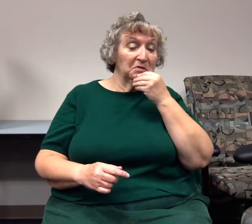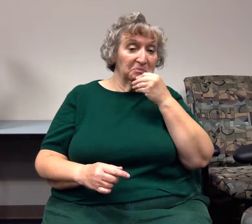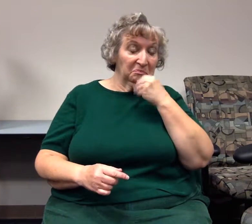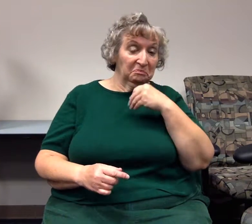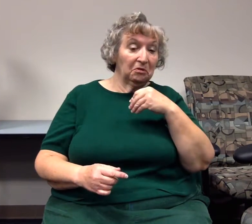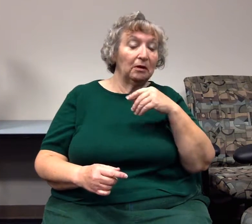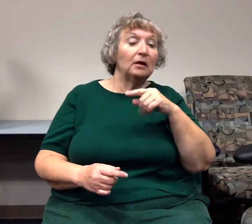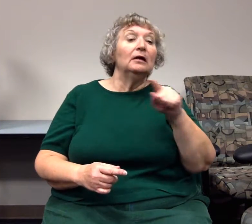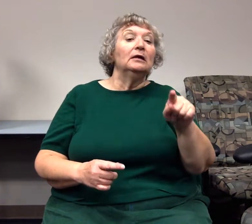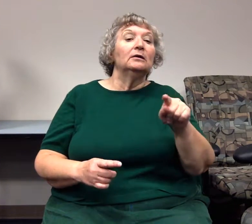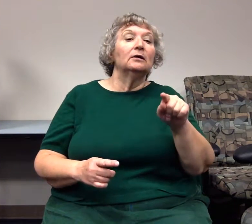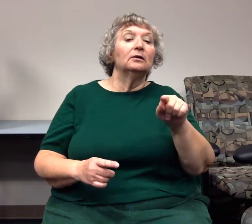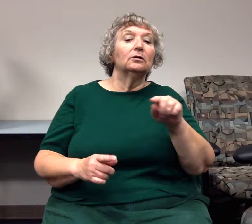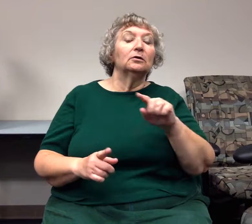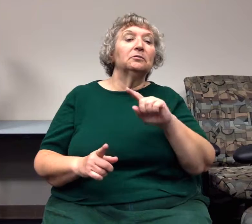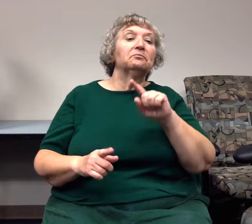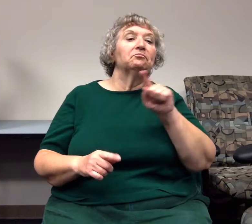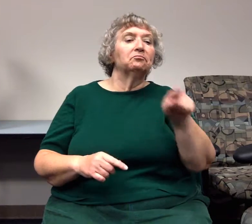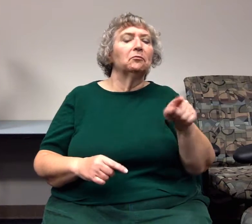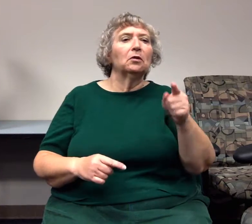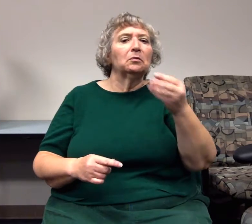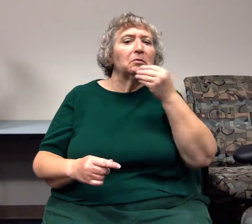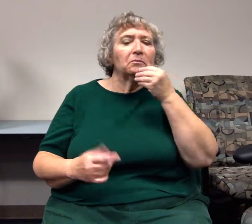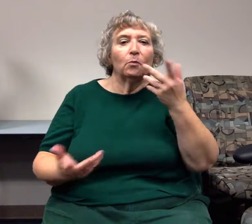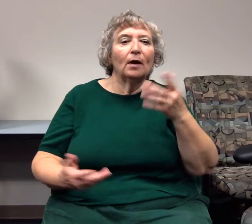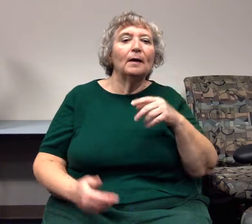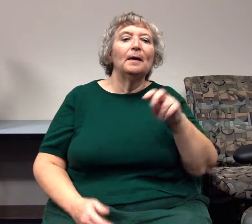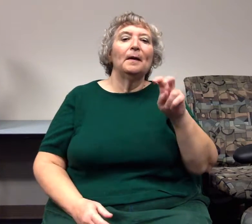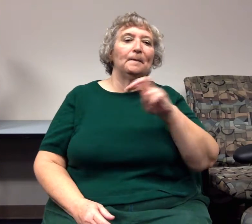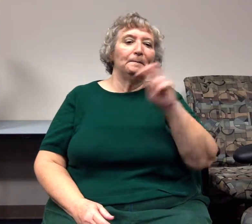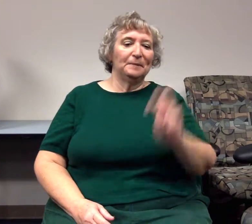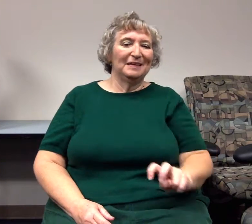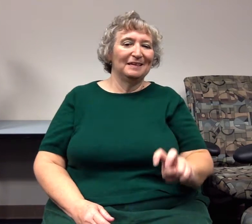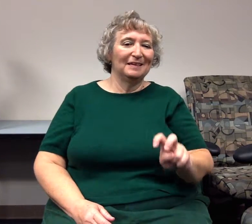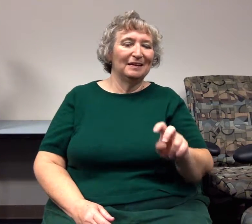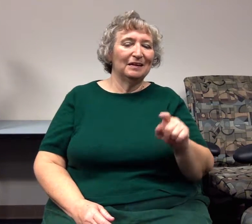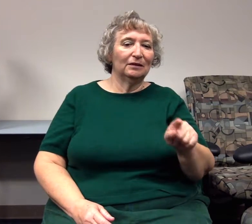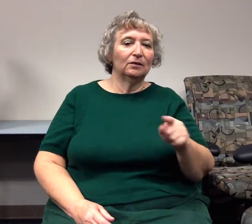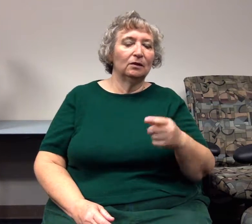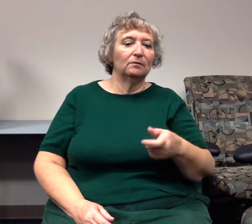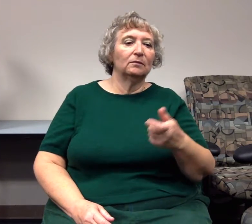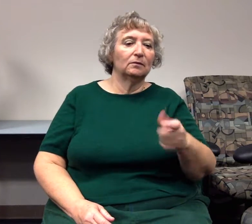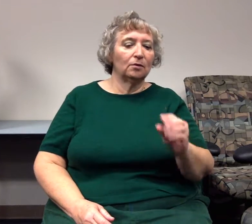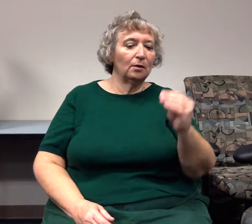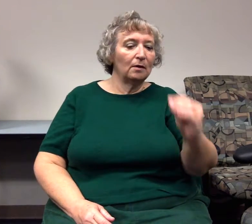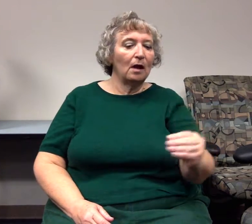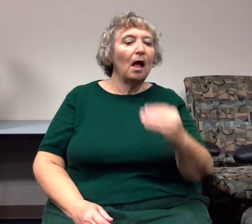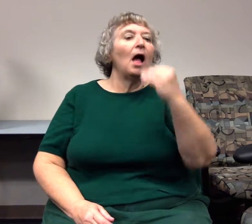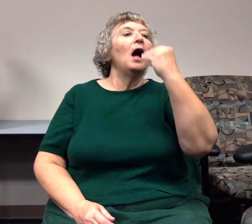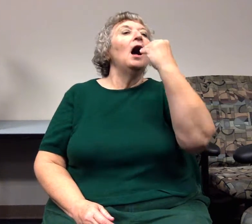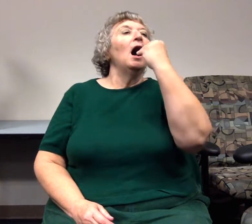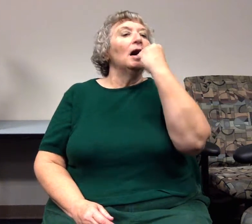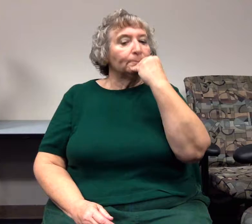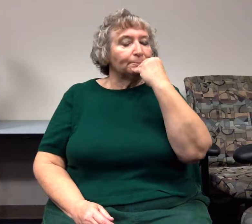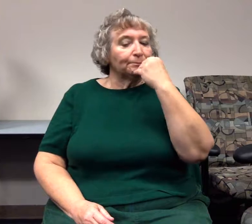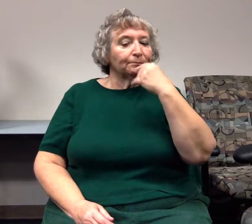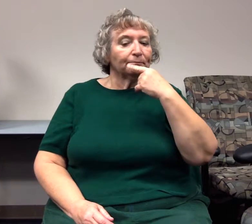chewed it, and it went down your esophagus. And remember, we talked about this before. Your esophagus is that long tube